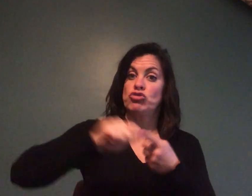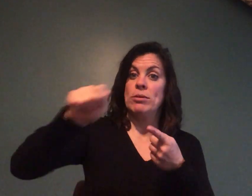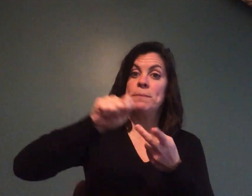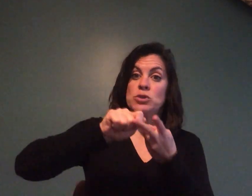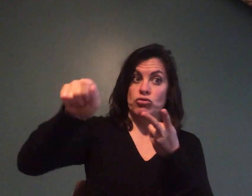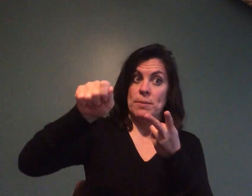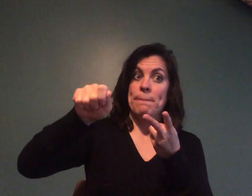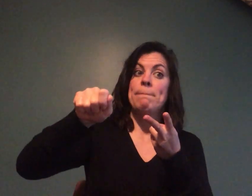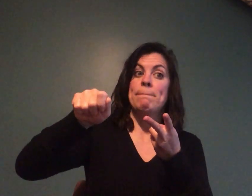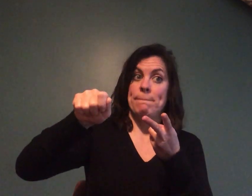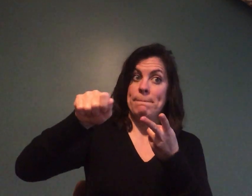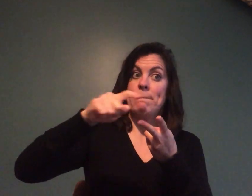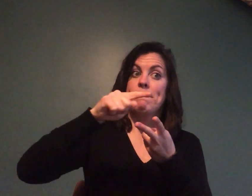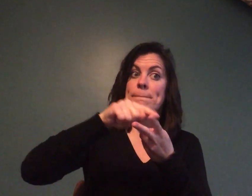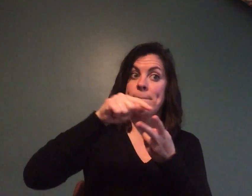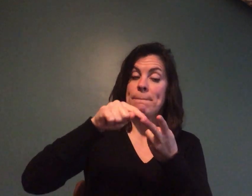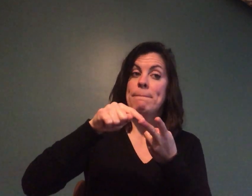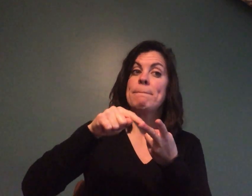here. What do you think of that?